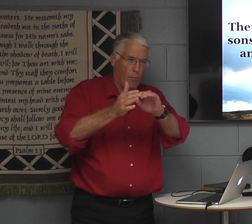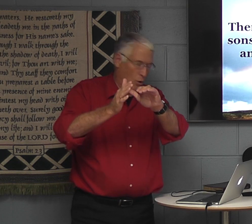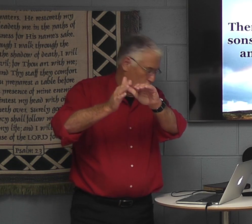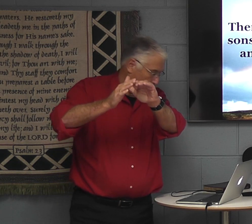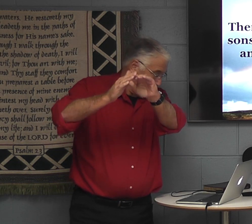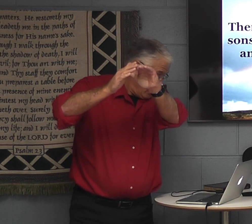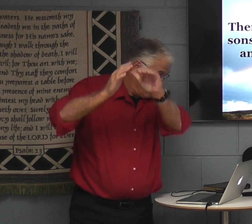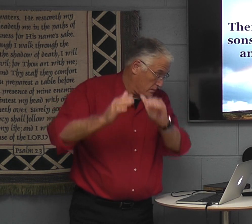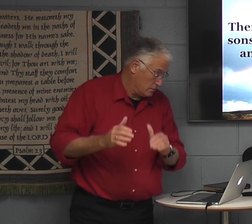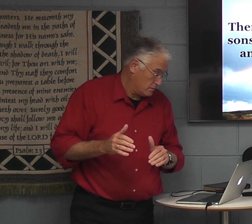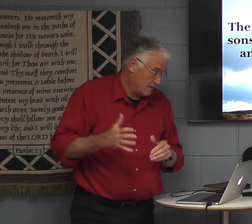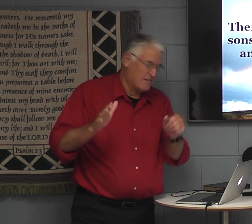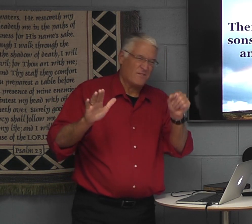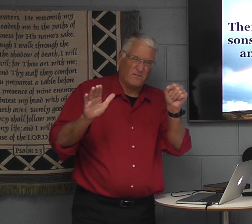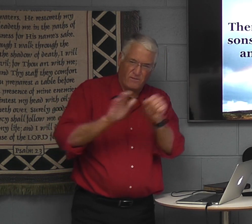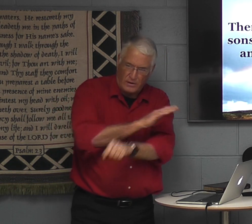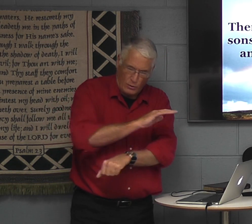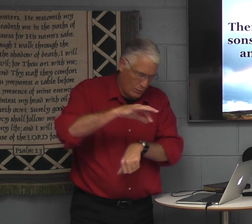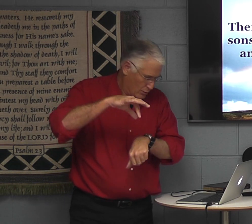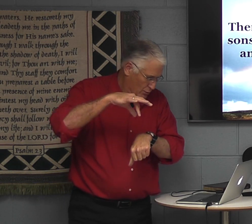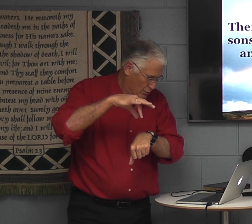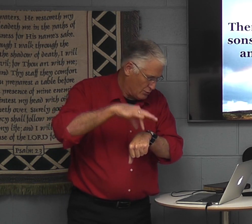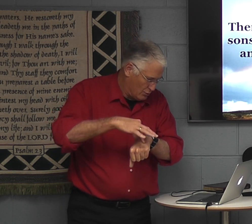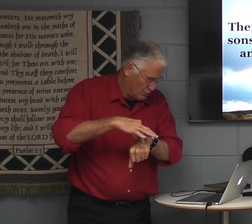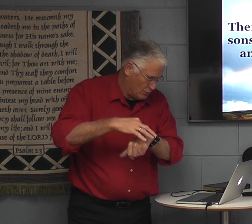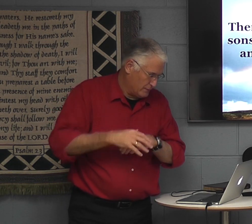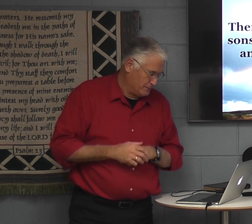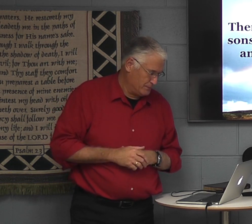and multiply, to fill the earth.